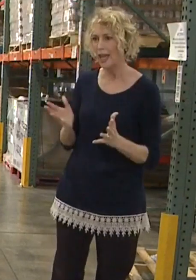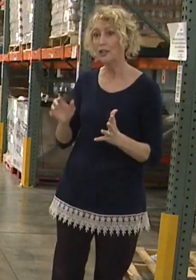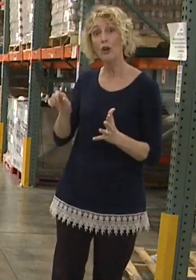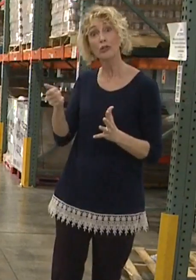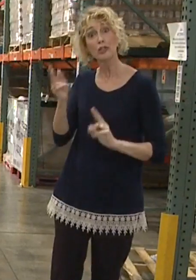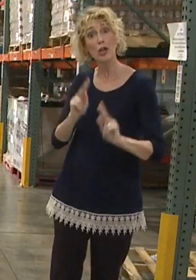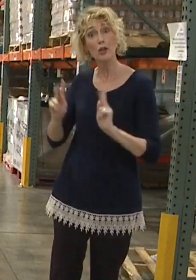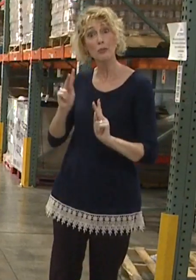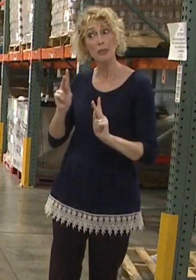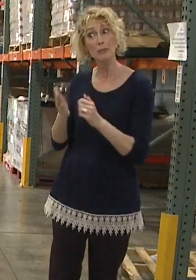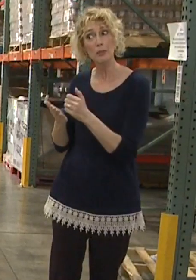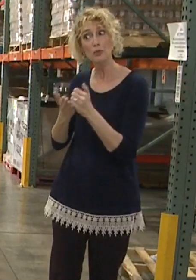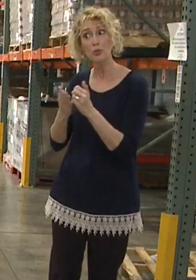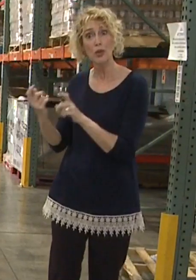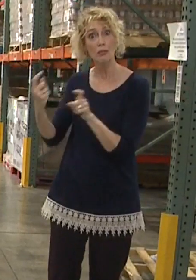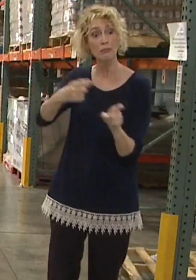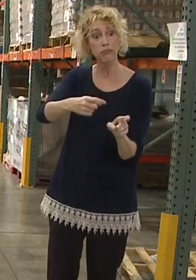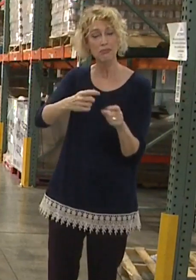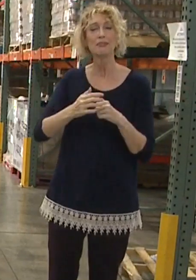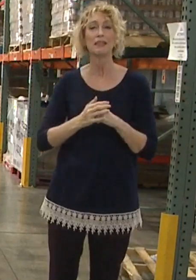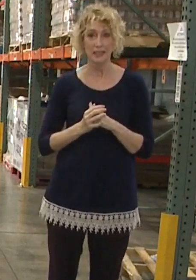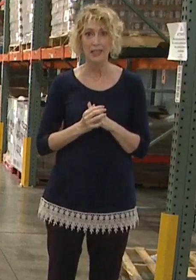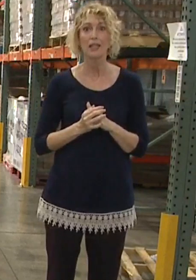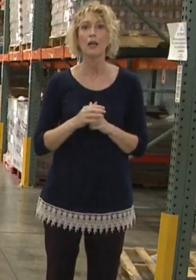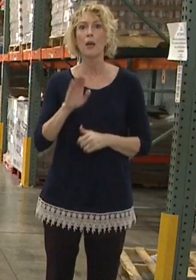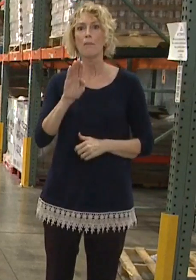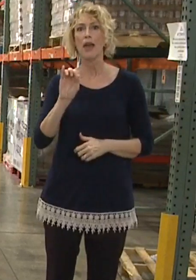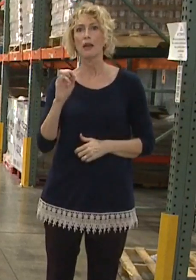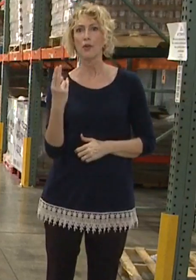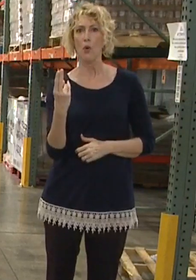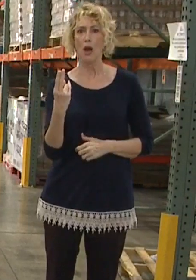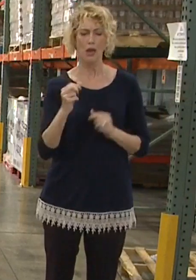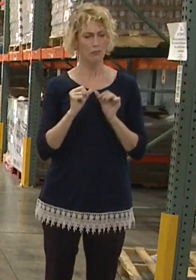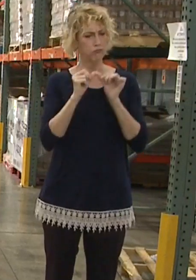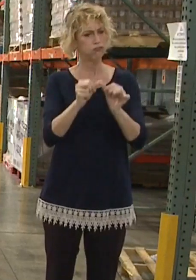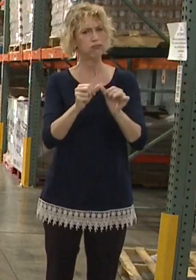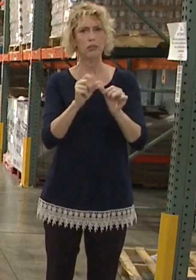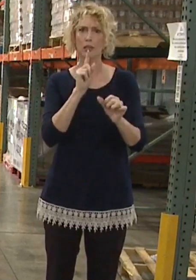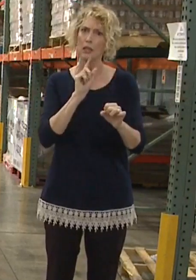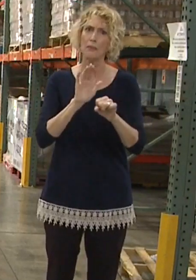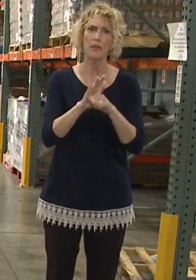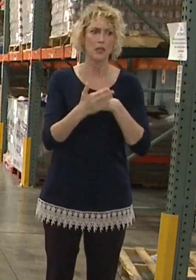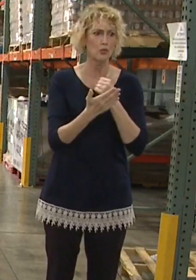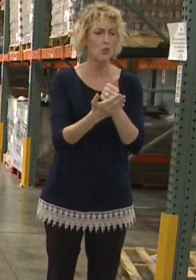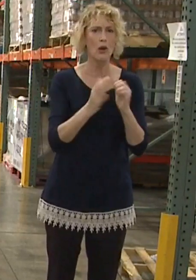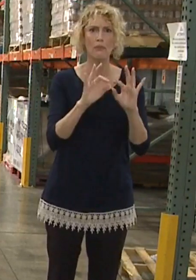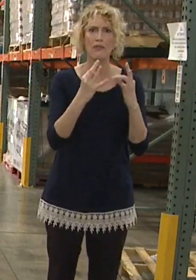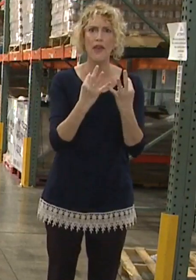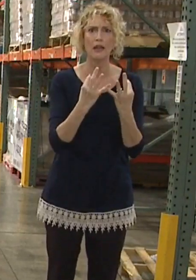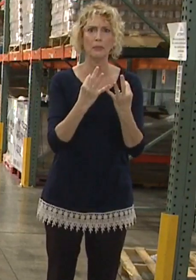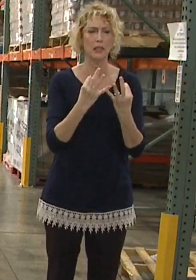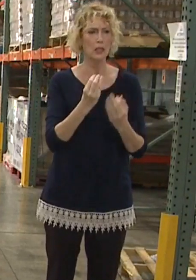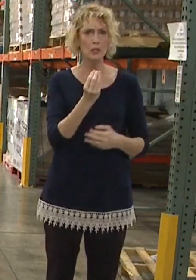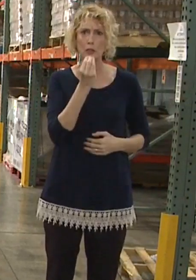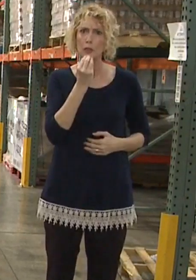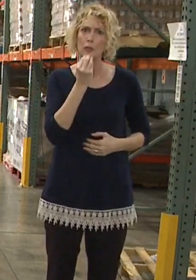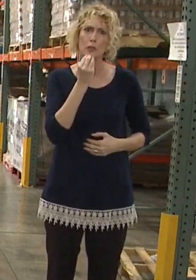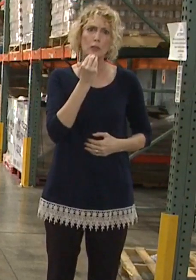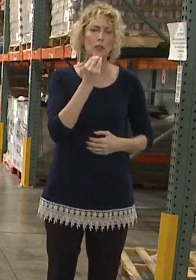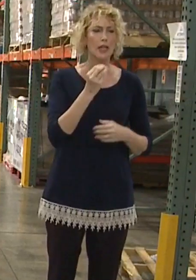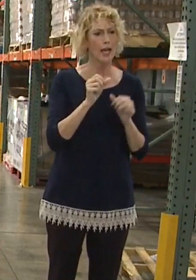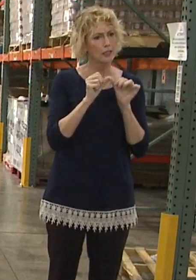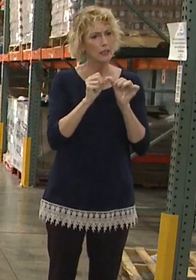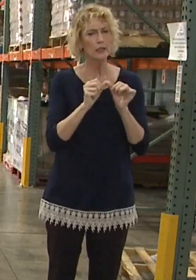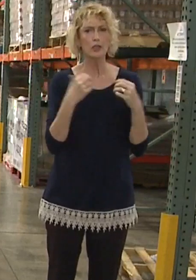donate because our dollars can go further. Bank of Hawaii remains committed to helping our families to stay nourished, to stay